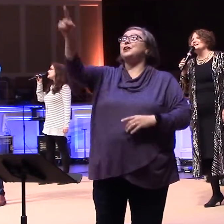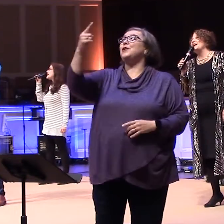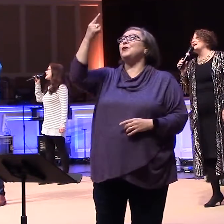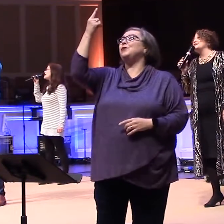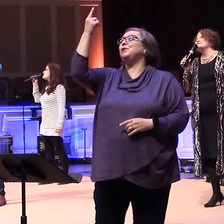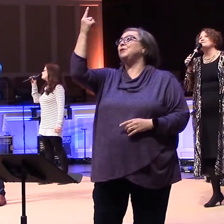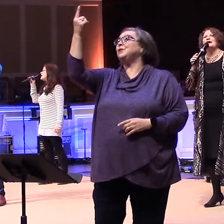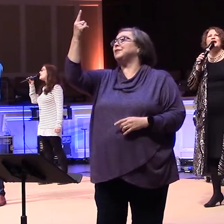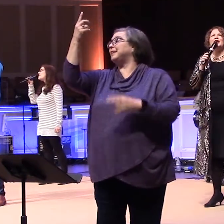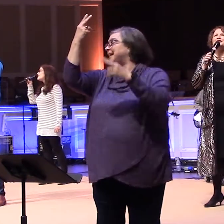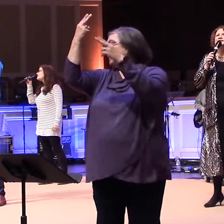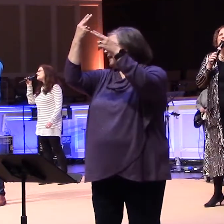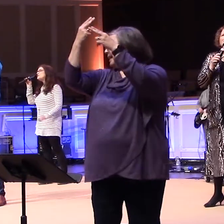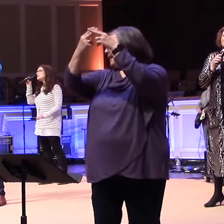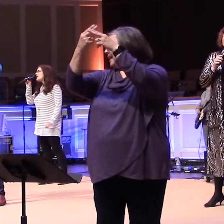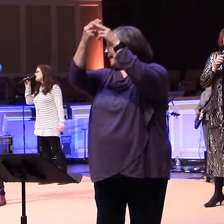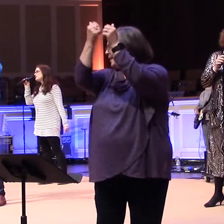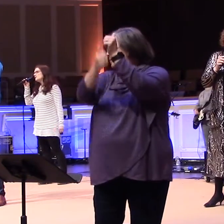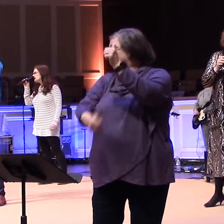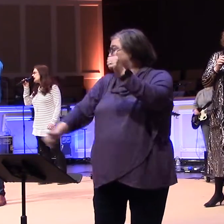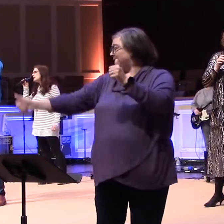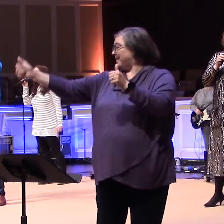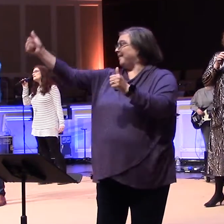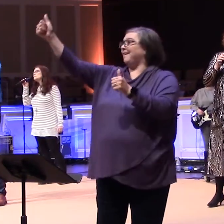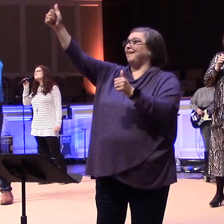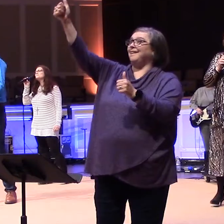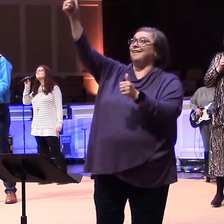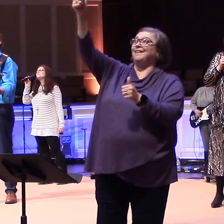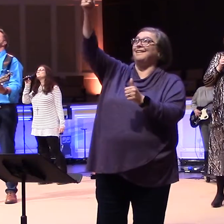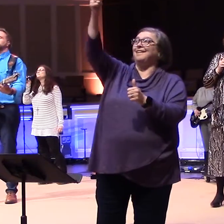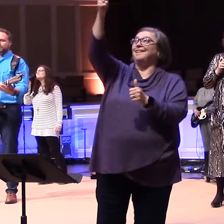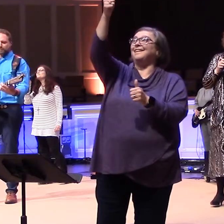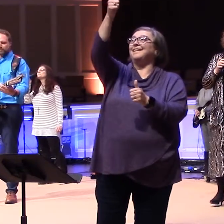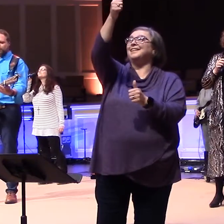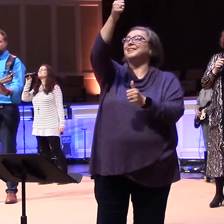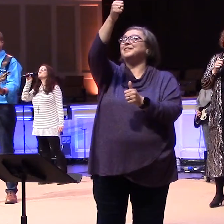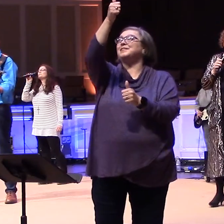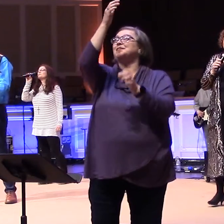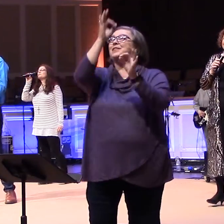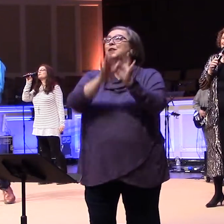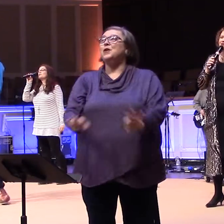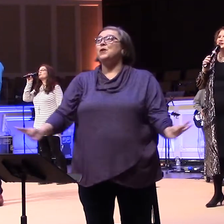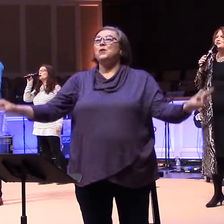Jesus, the name above every other name.